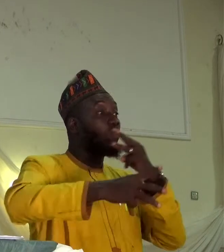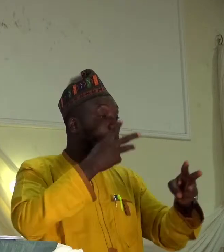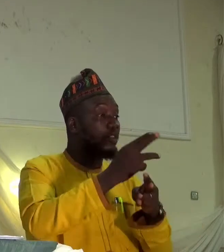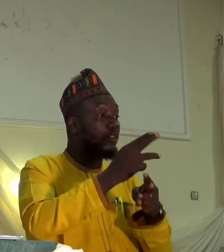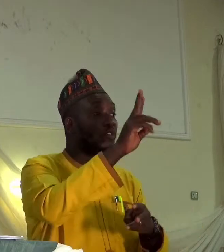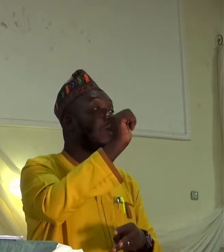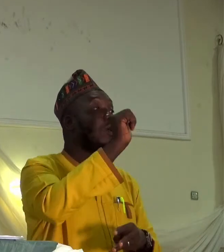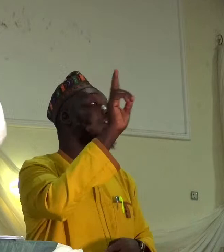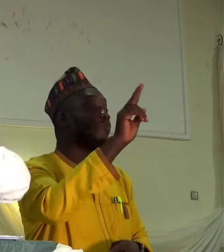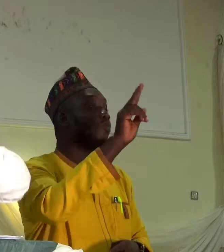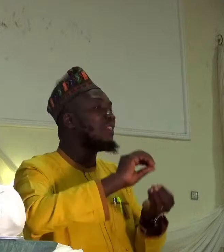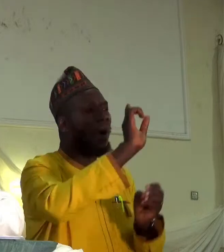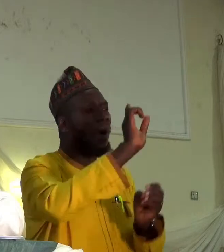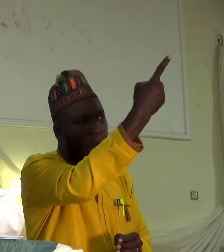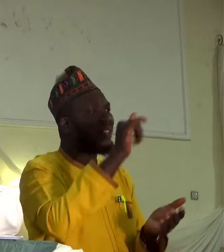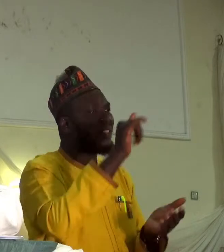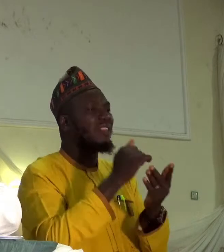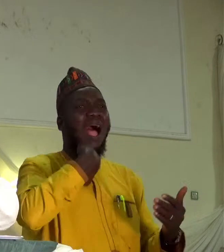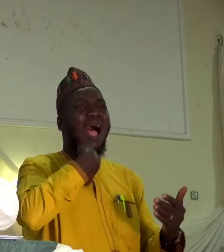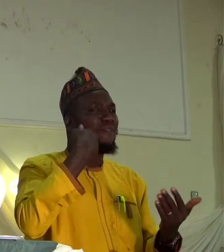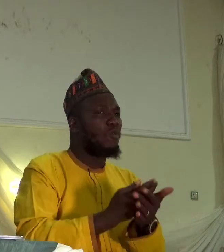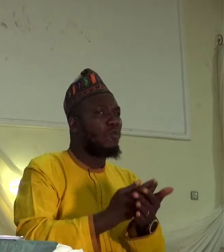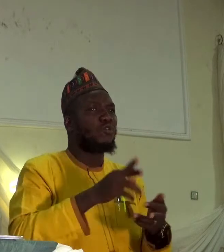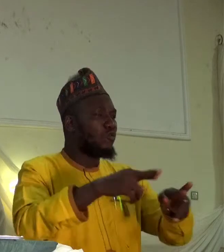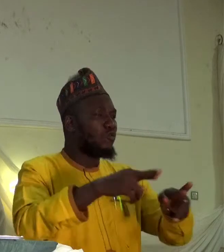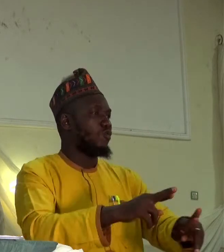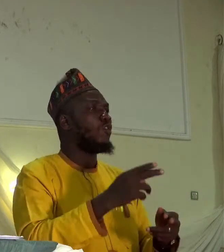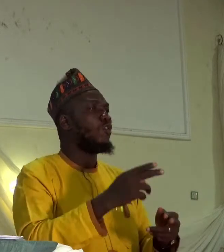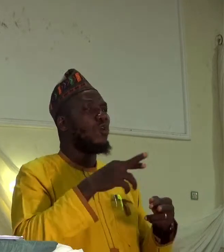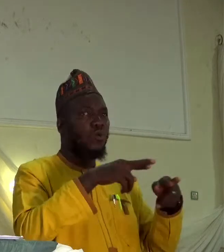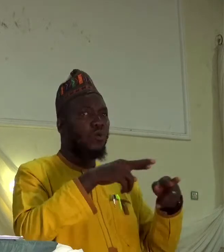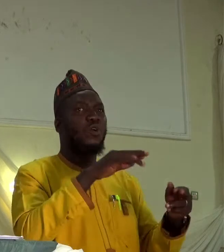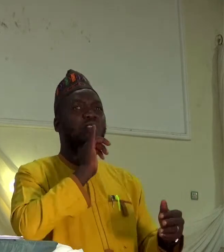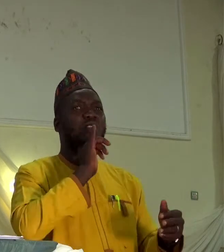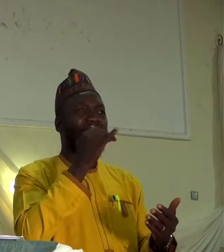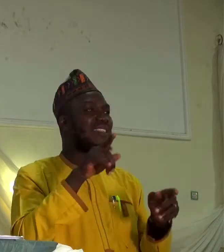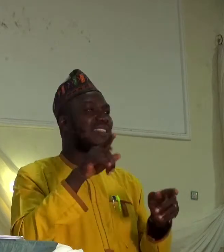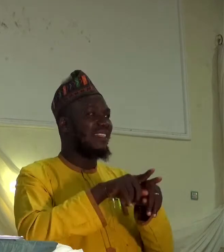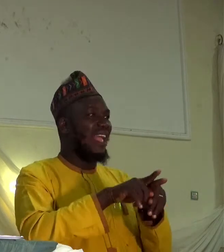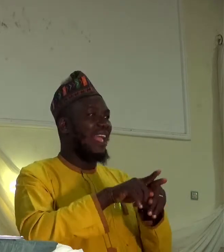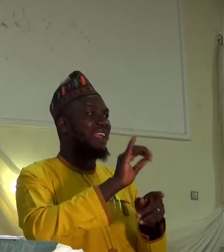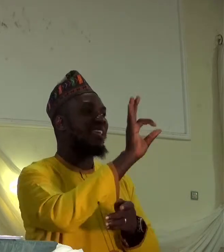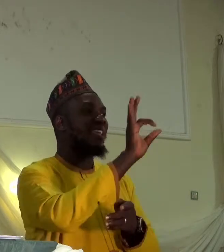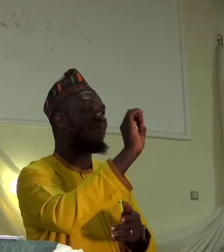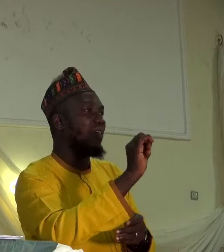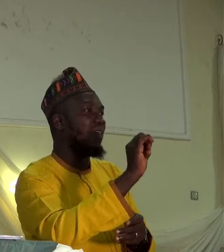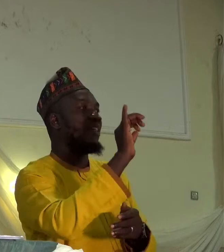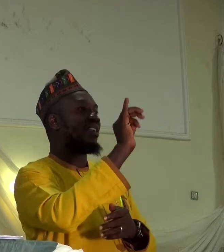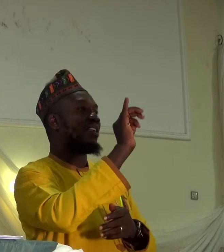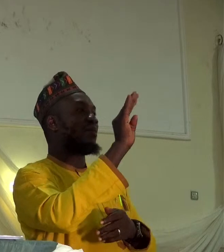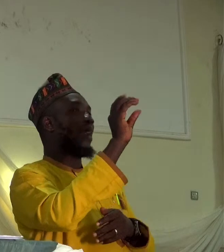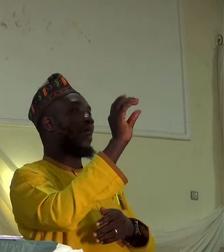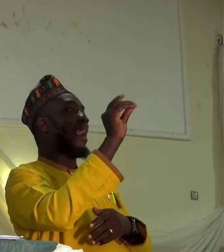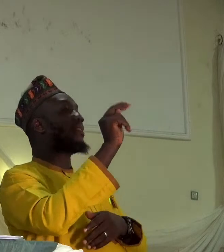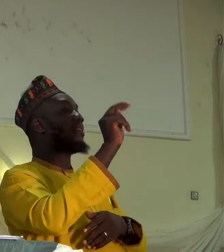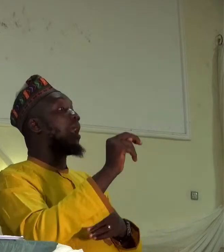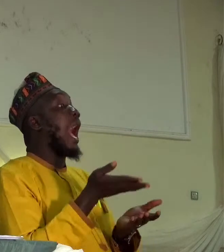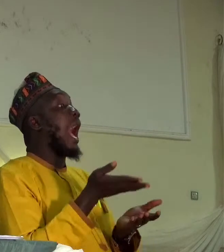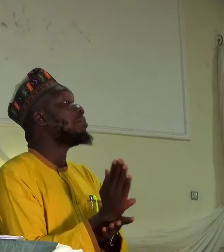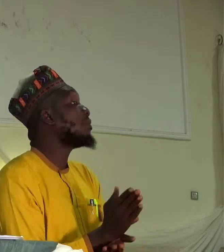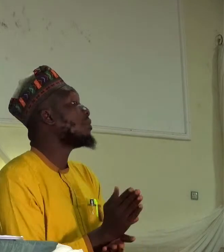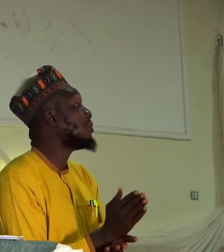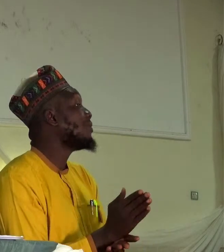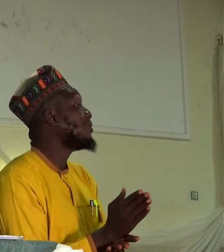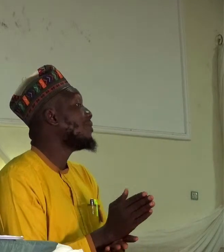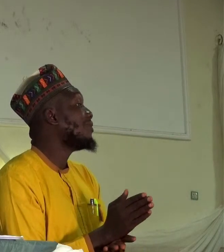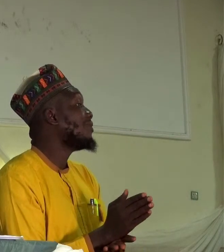1 to lona to da julaye ona won dabi ona ife ibadan abi be ko e da mi loni ona